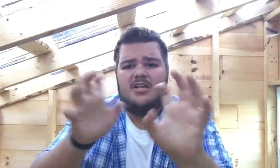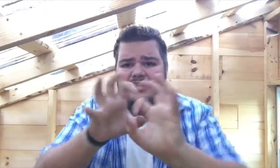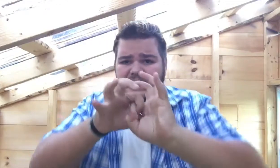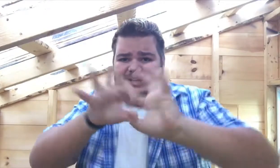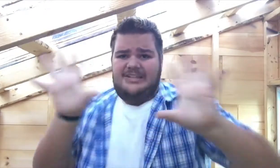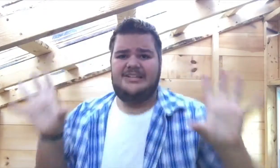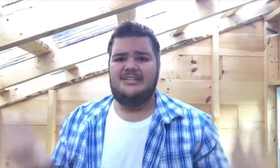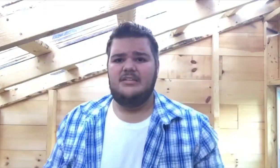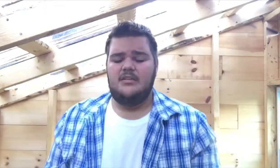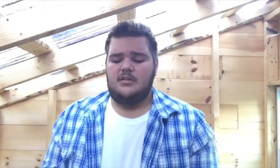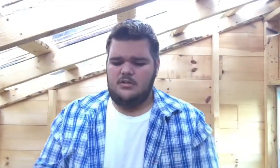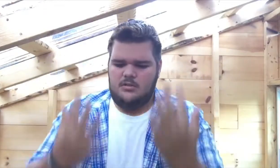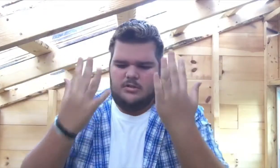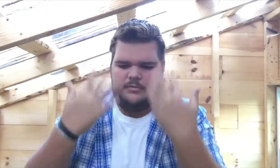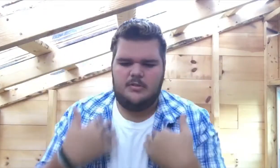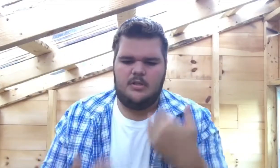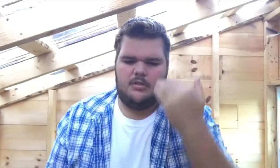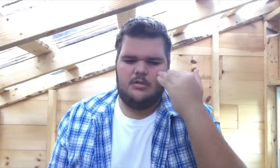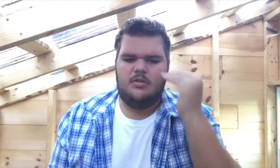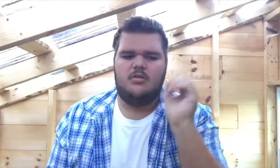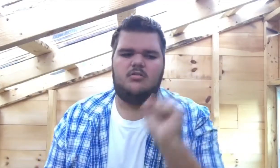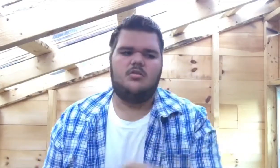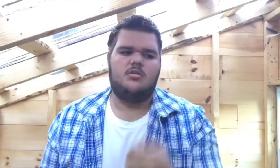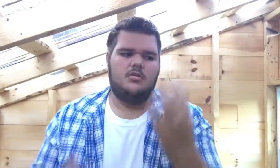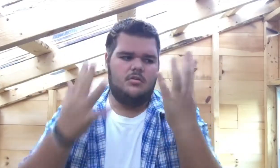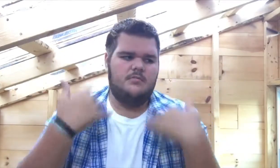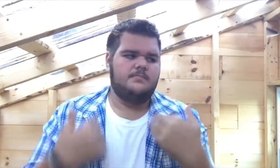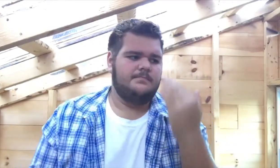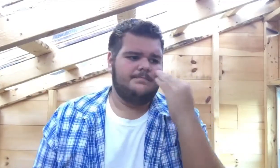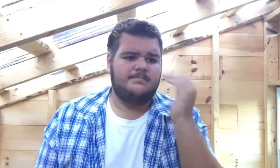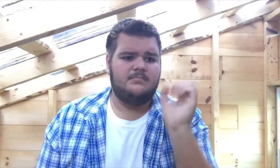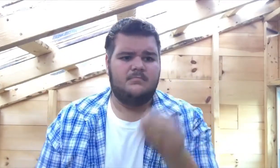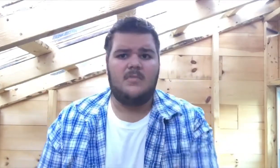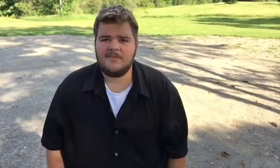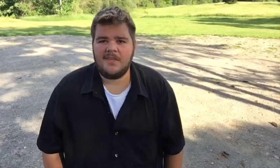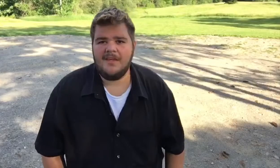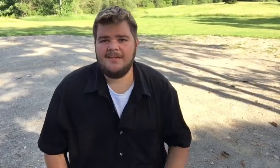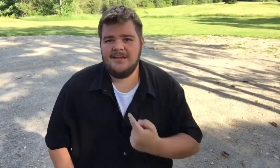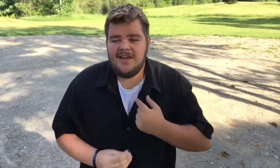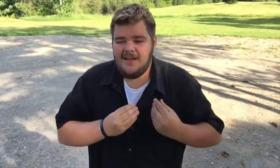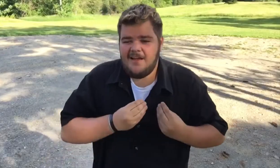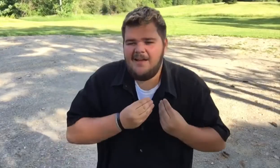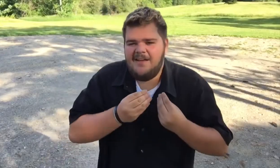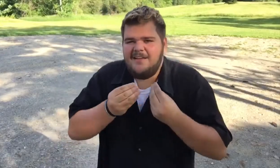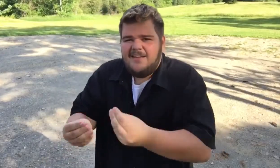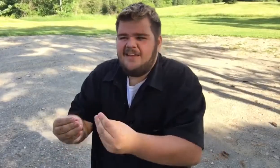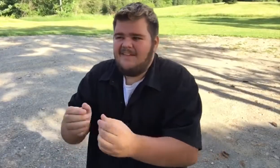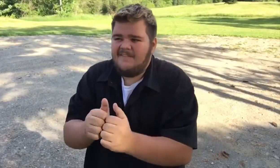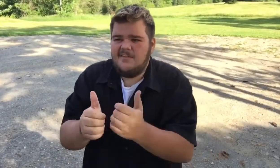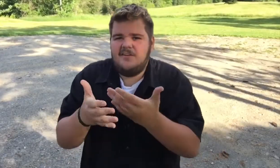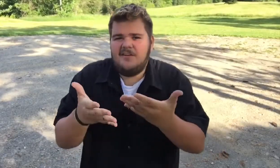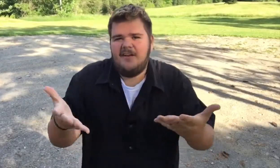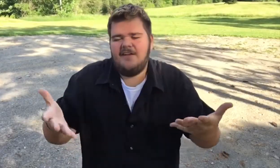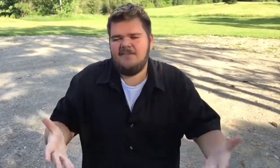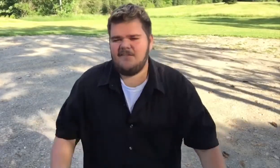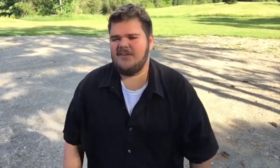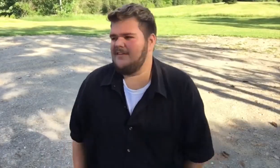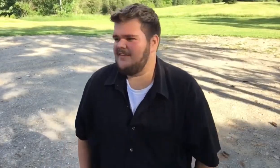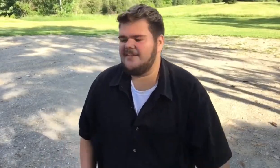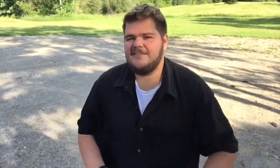to let go. I'm sad to know, yeah, I'm sad to know, yeah. I gave her everything,